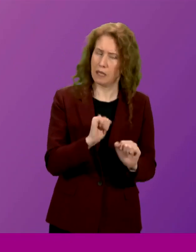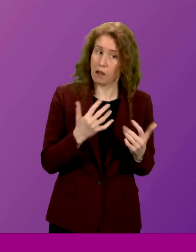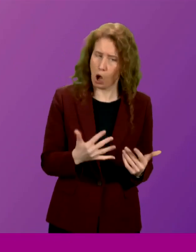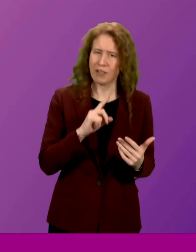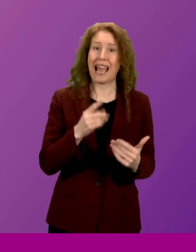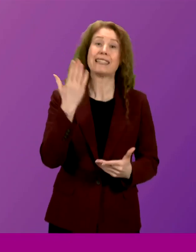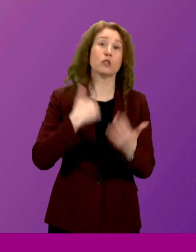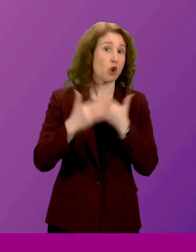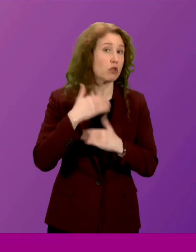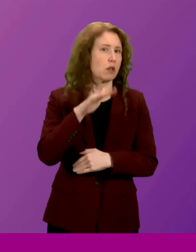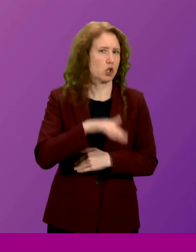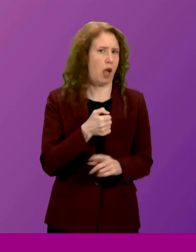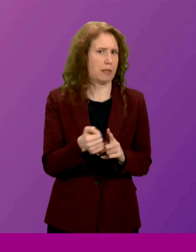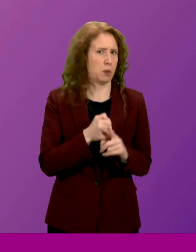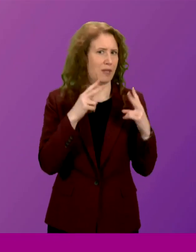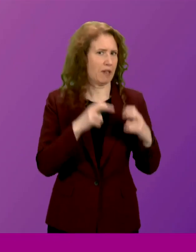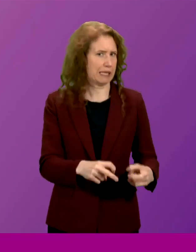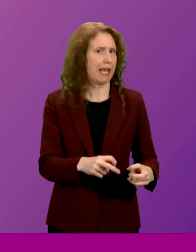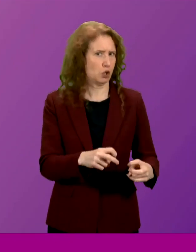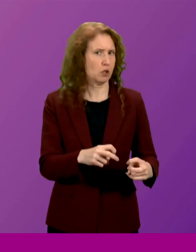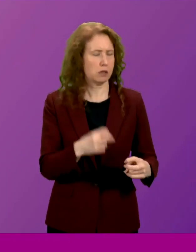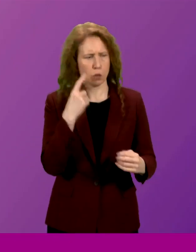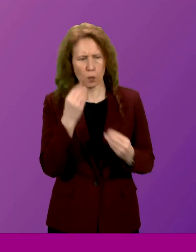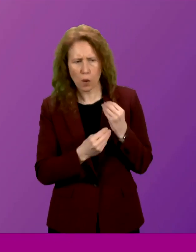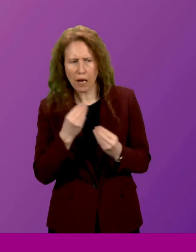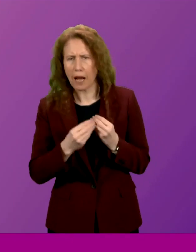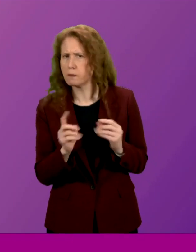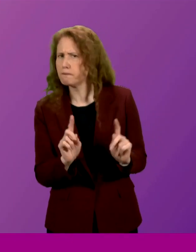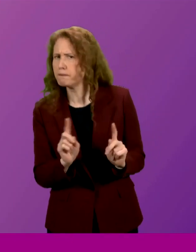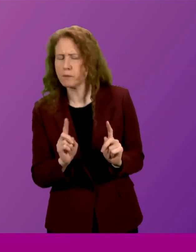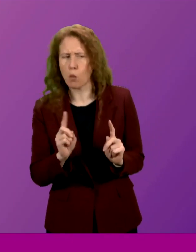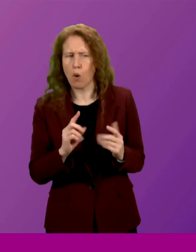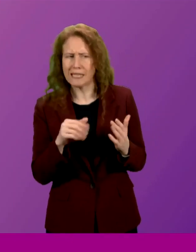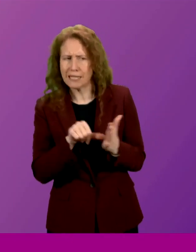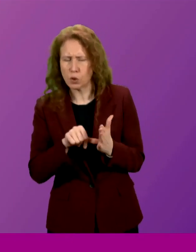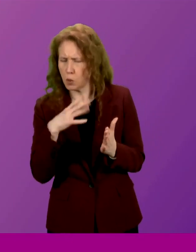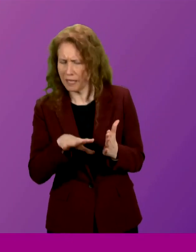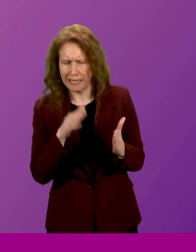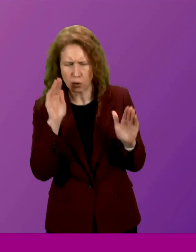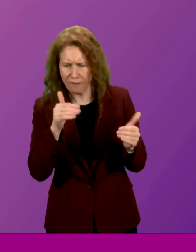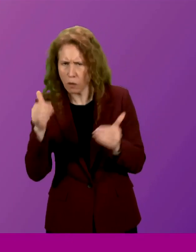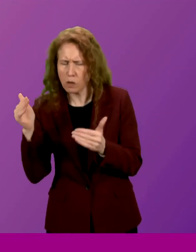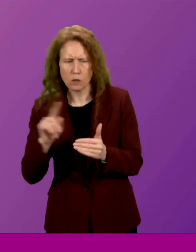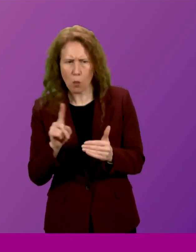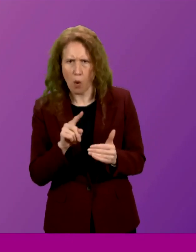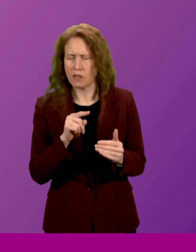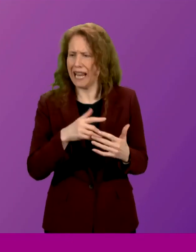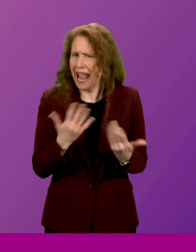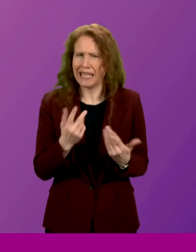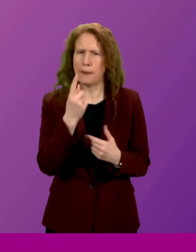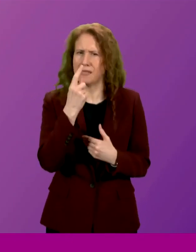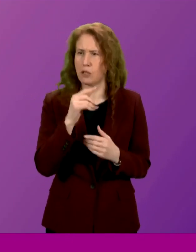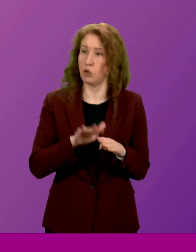and historical child abuse investigations to determine what issues need to be addressed in any